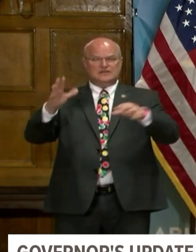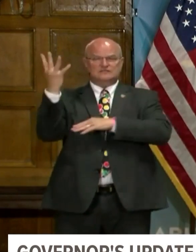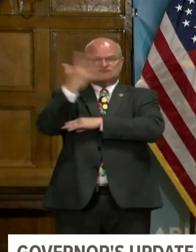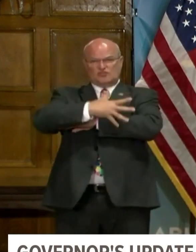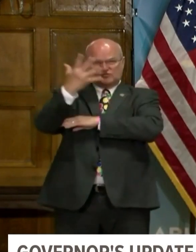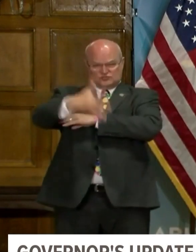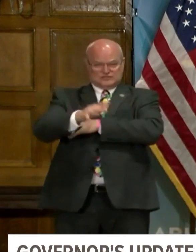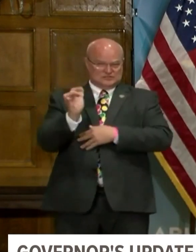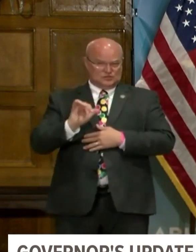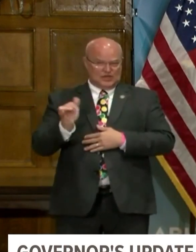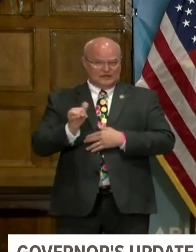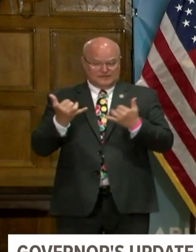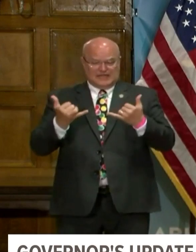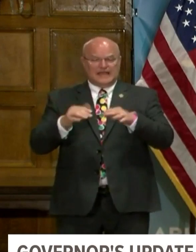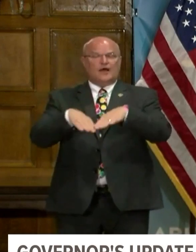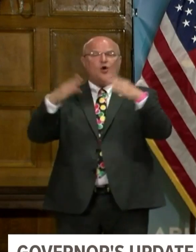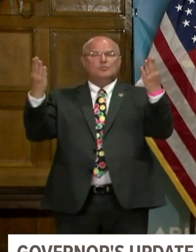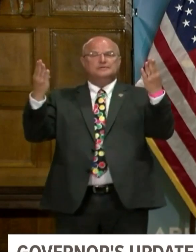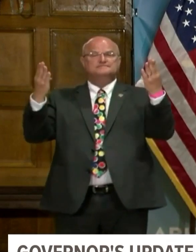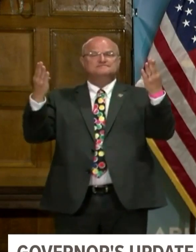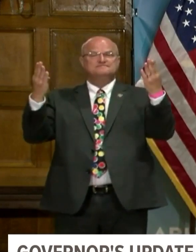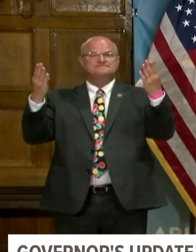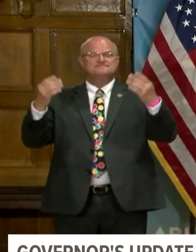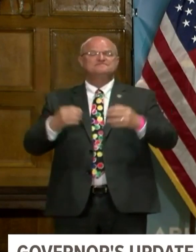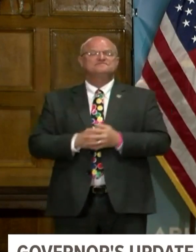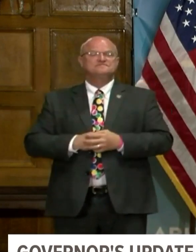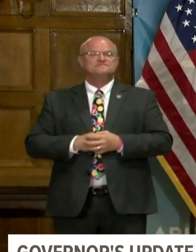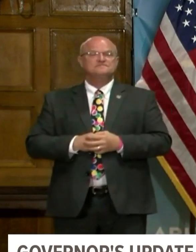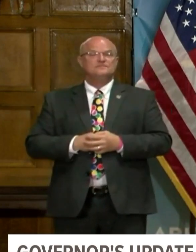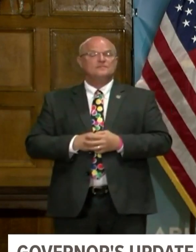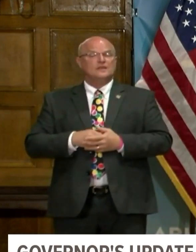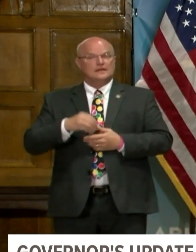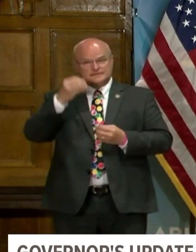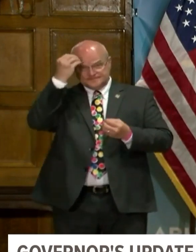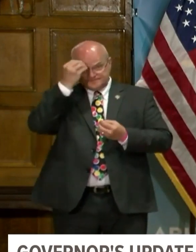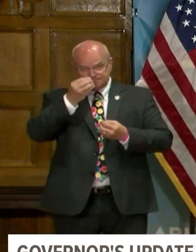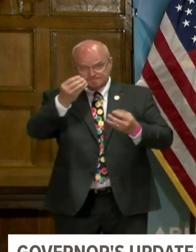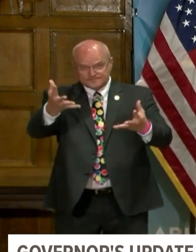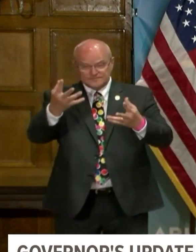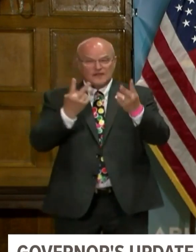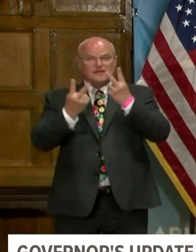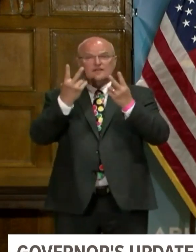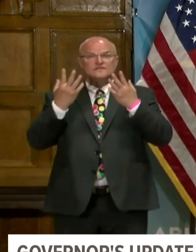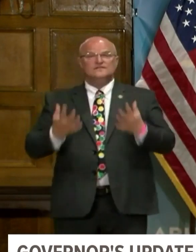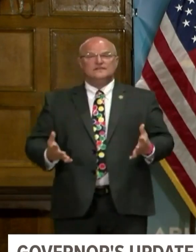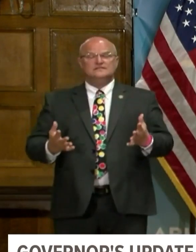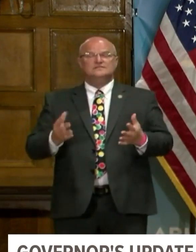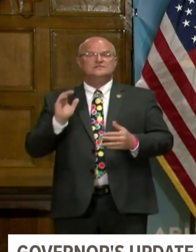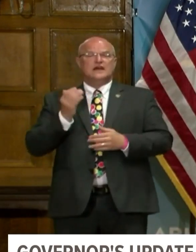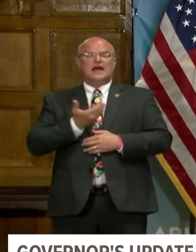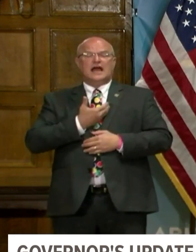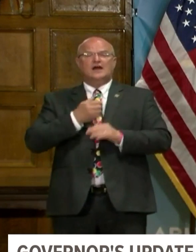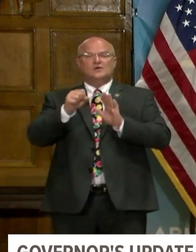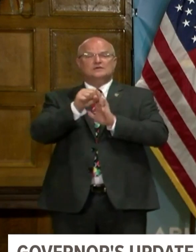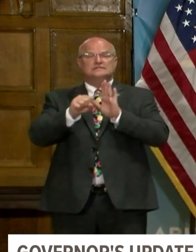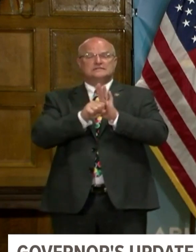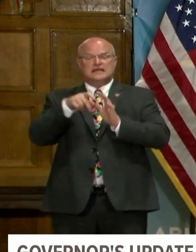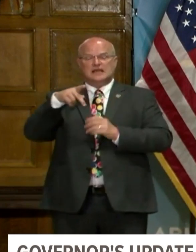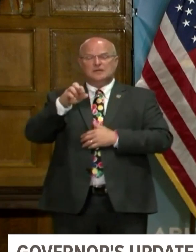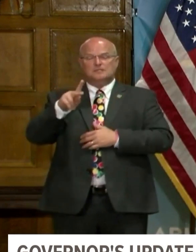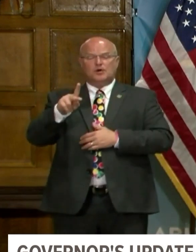fallen trees as well and are now open. A reminder to our visitors that our uniformed state park